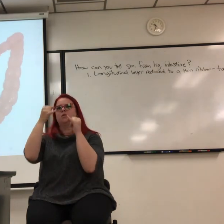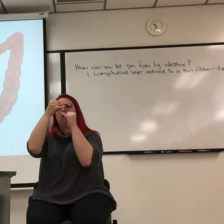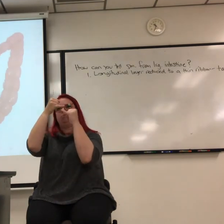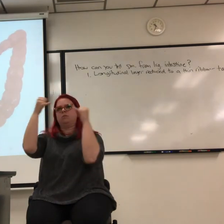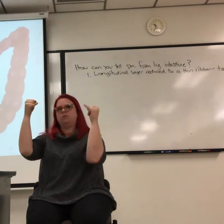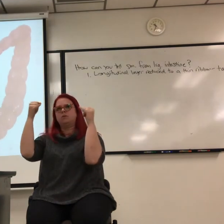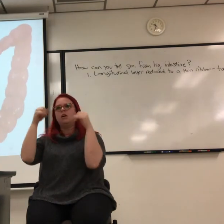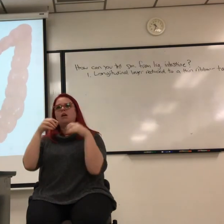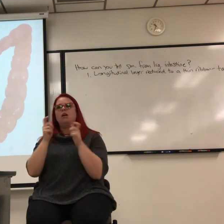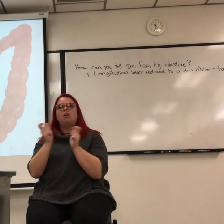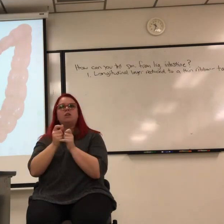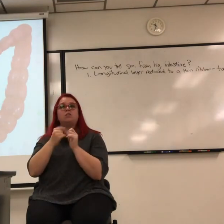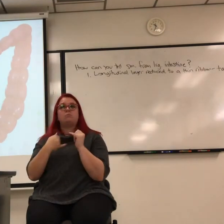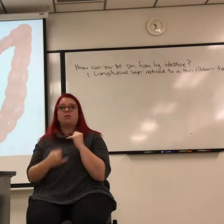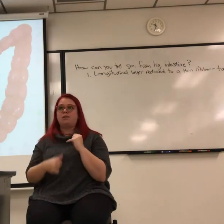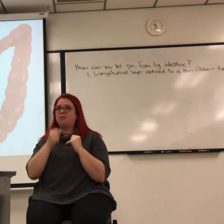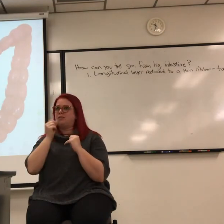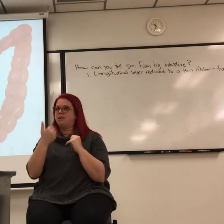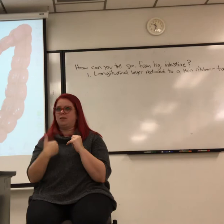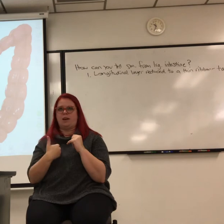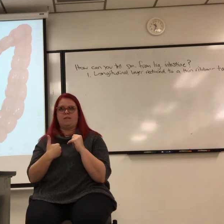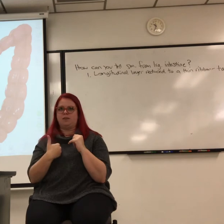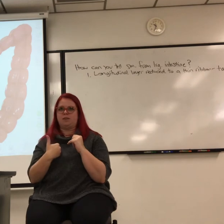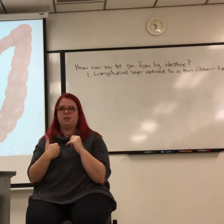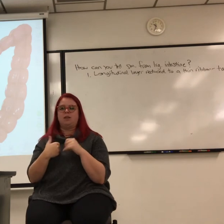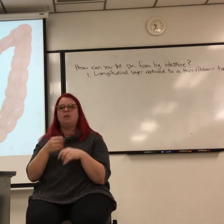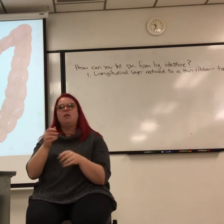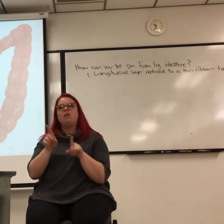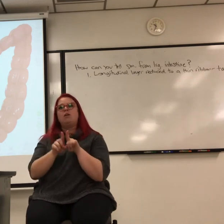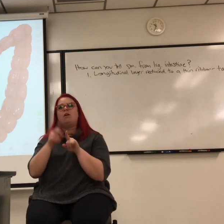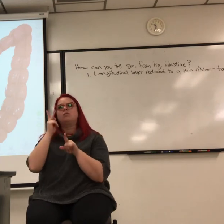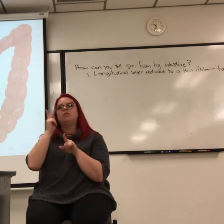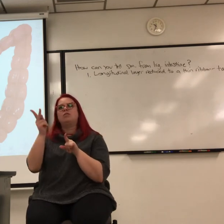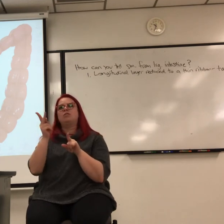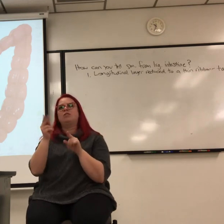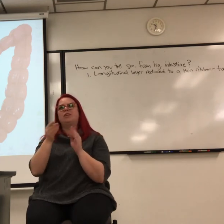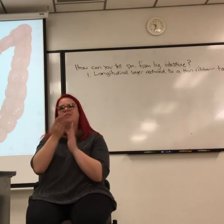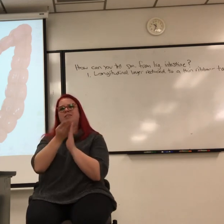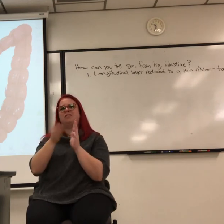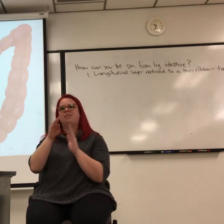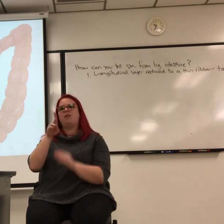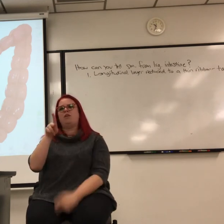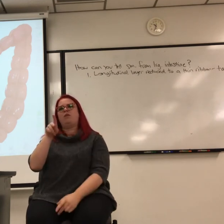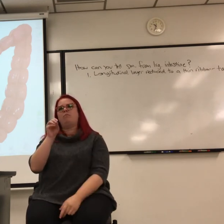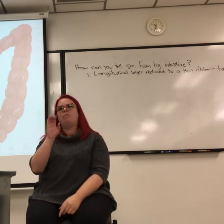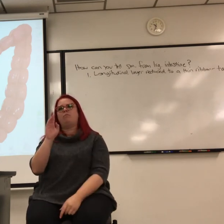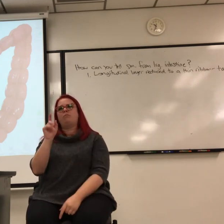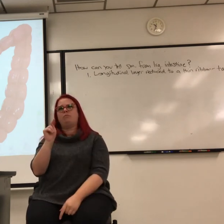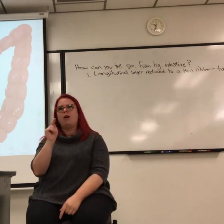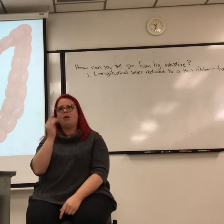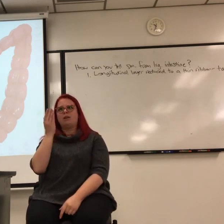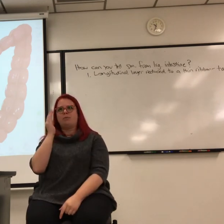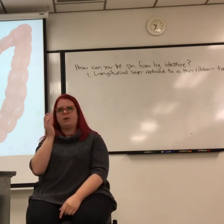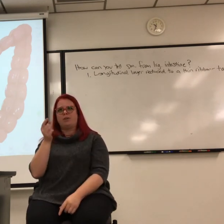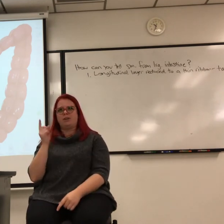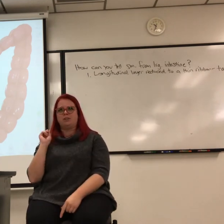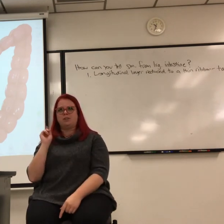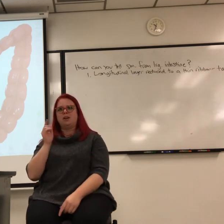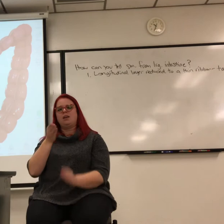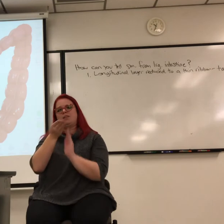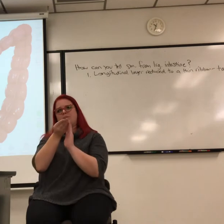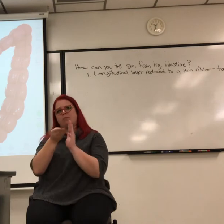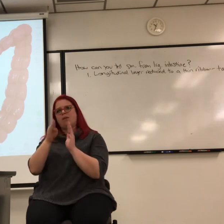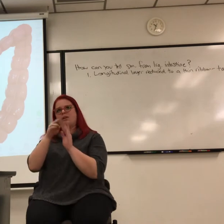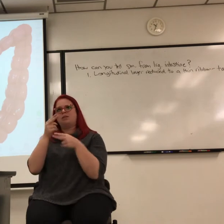The small intestine doesn't have that. Also, look at the pocketed appearance of the small intestine, or of the large intestine. Those pockets are